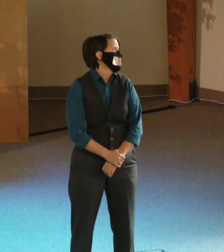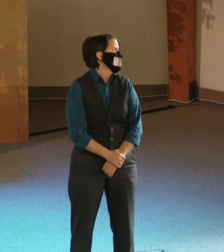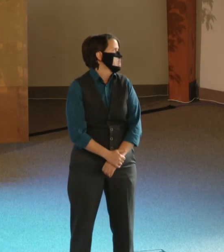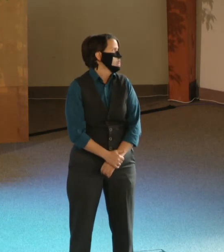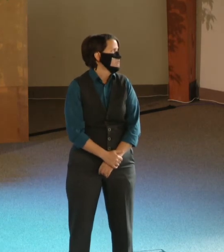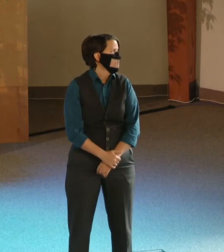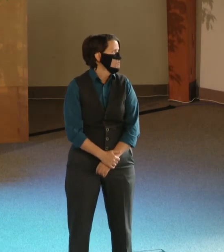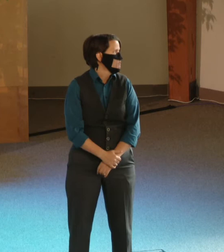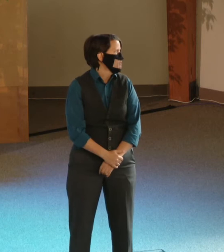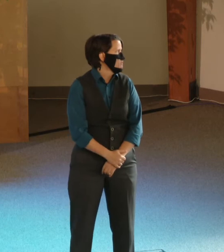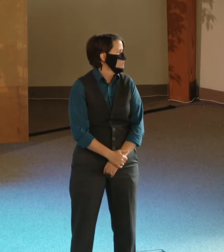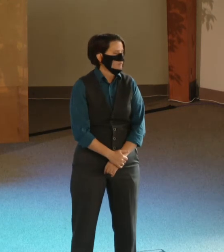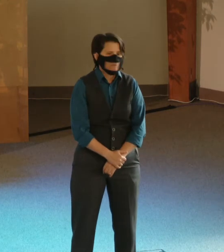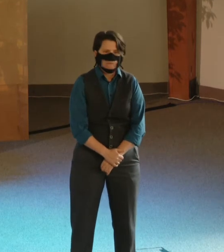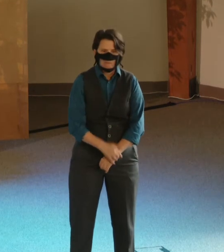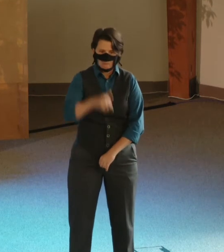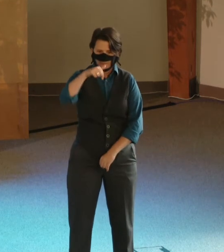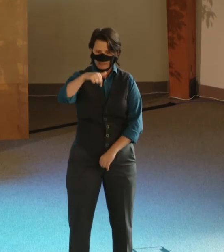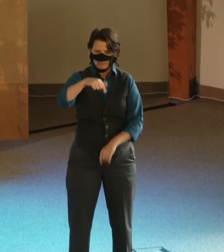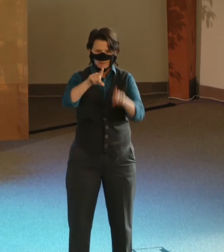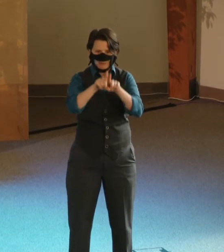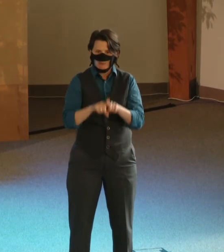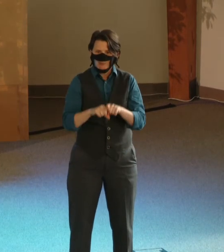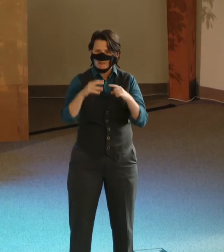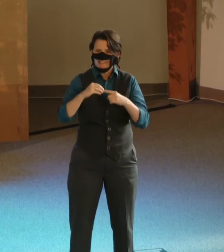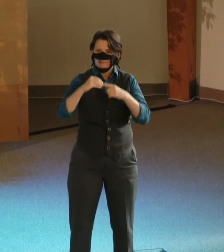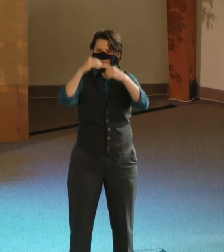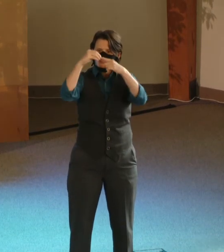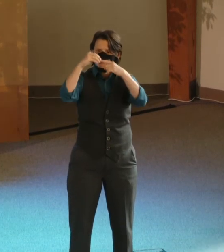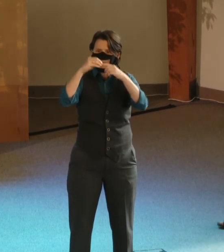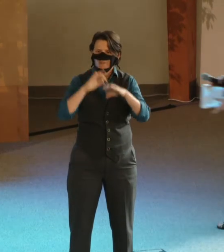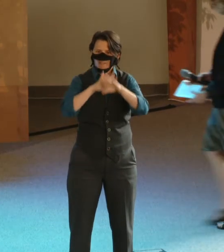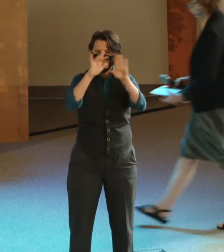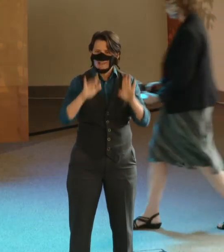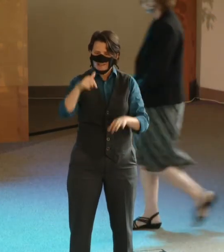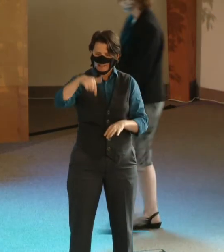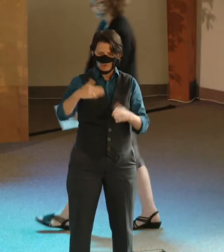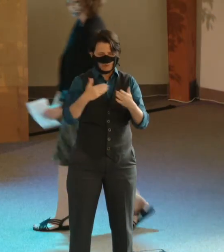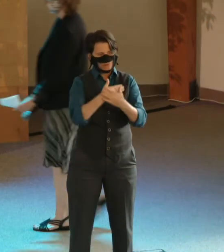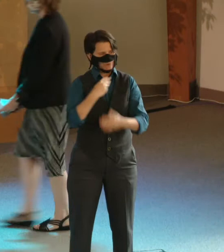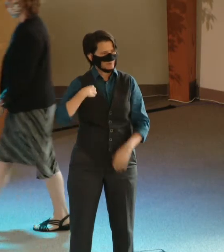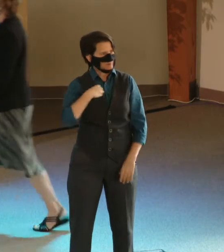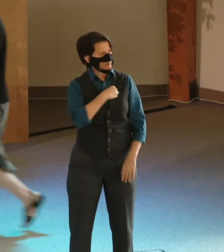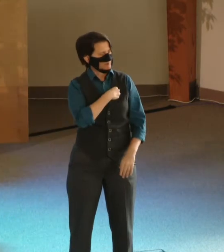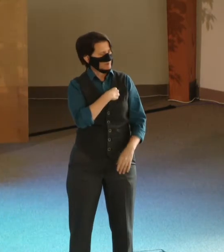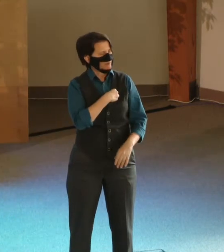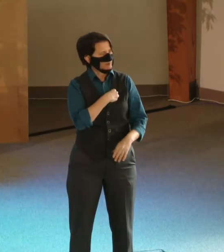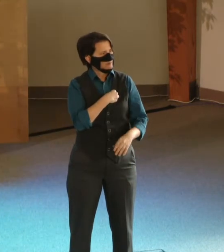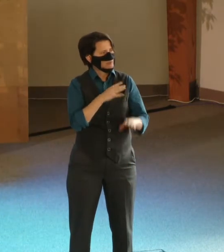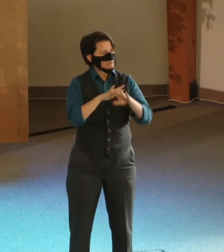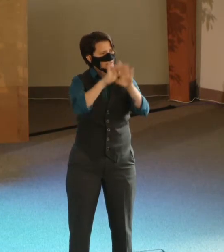This is also a special Sunday. This is what we call our new member Sunday. And it's for folks who have gone